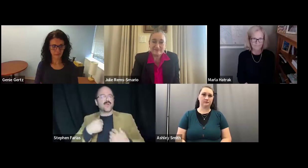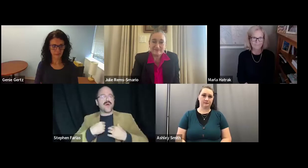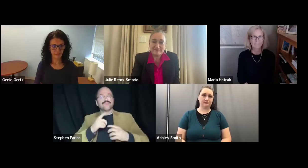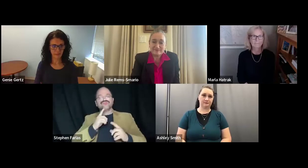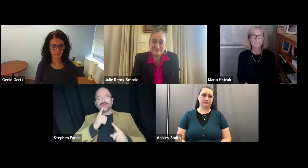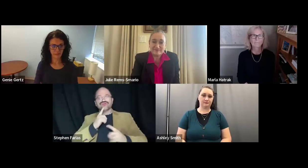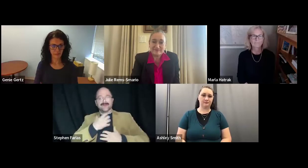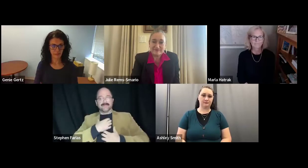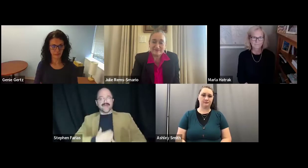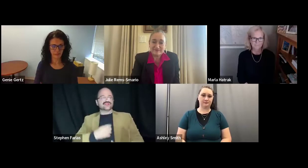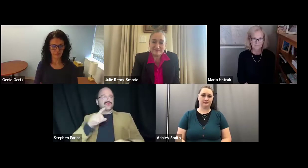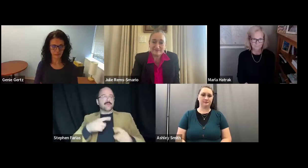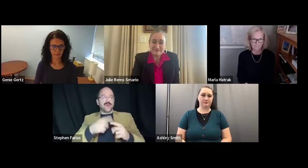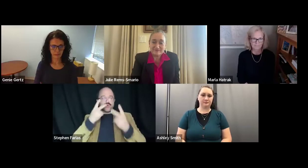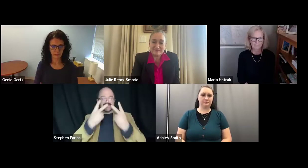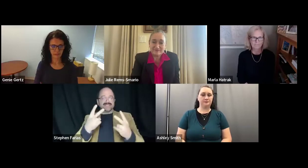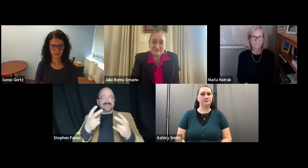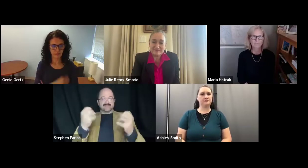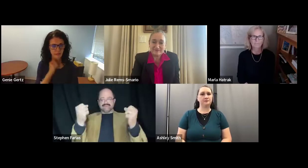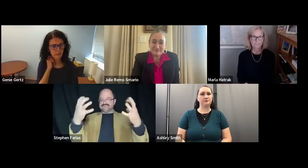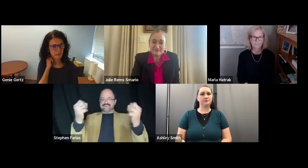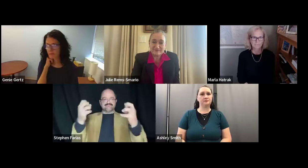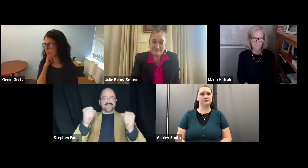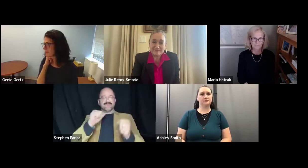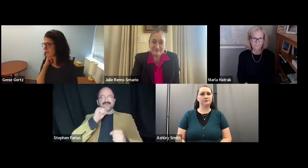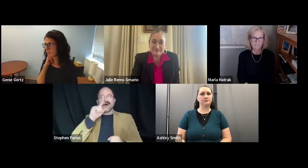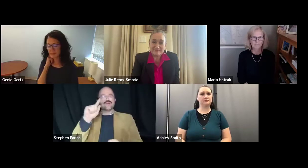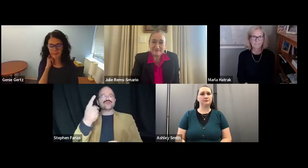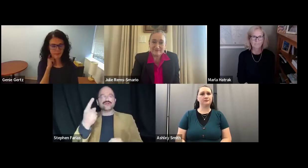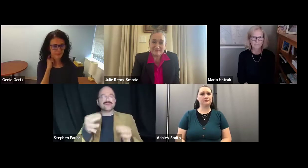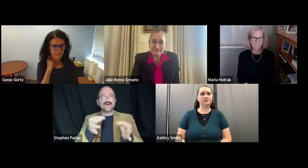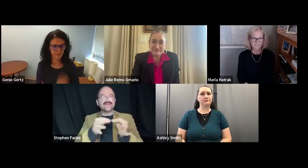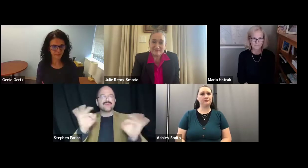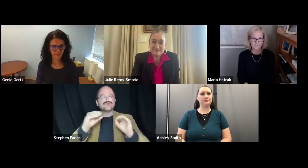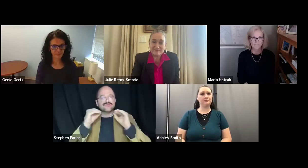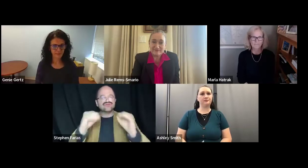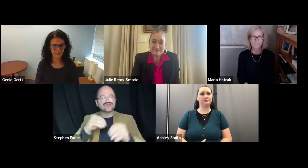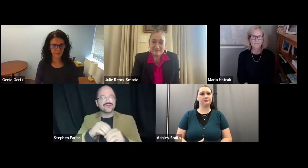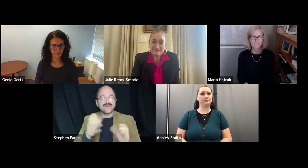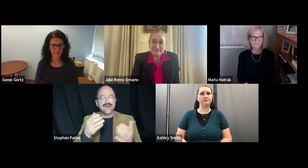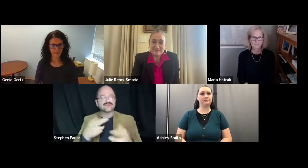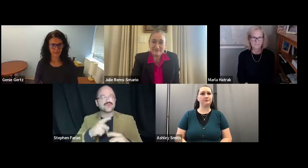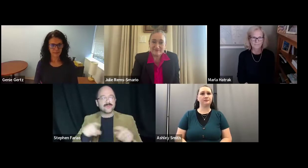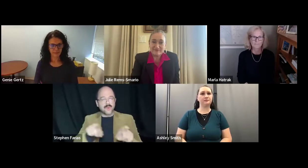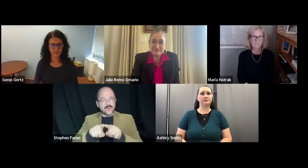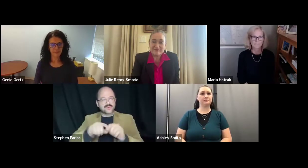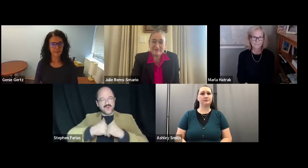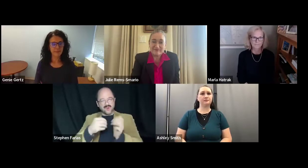it's an uphill climb. It's an uphill battle. And so the passion for me was to see sign language used not just as